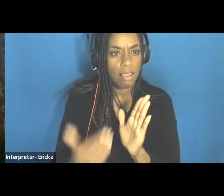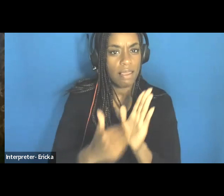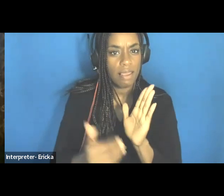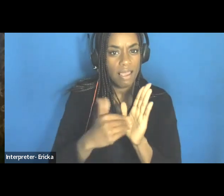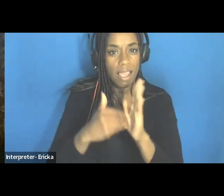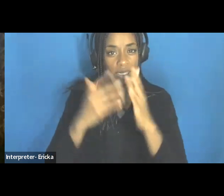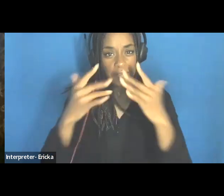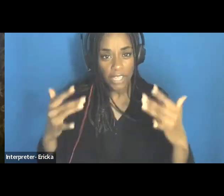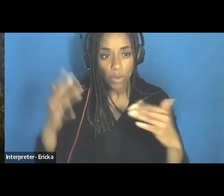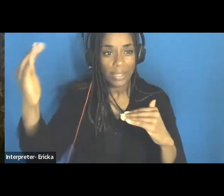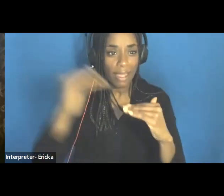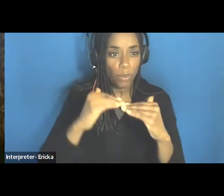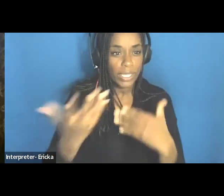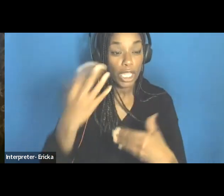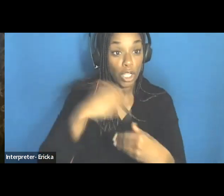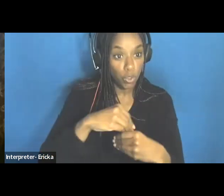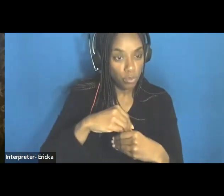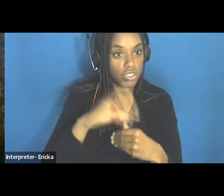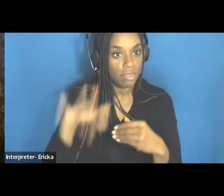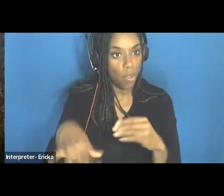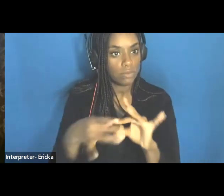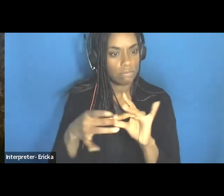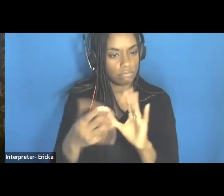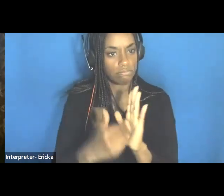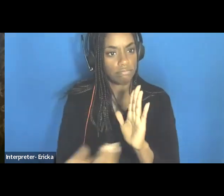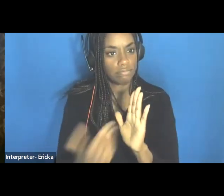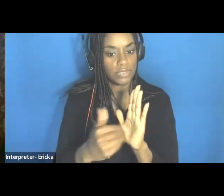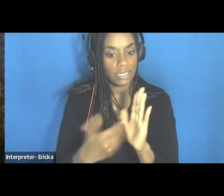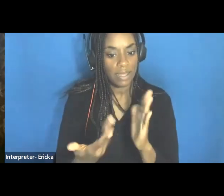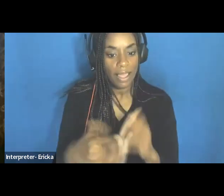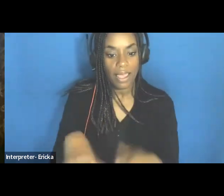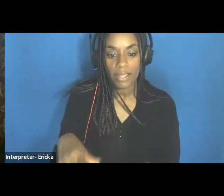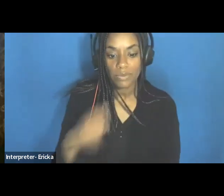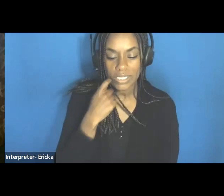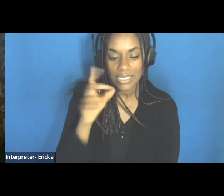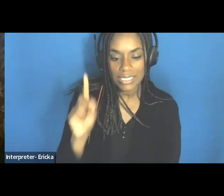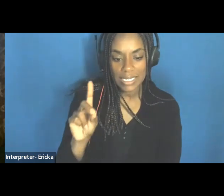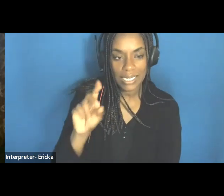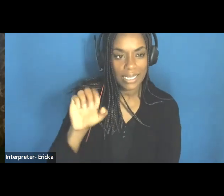inclusion, and more recently, accessibility, DEIA.